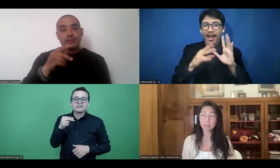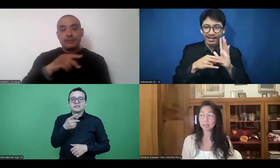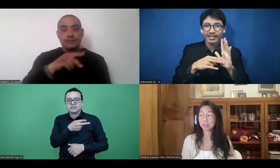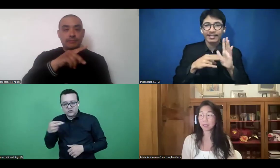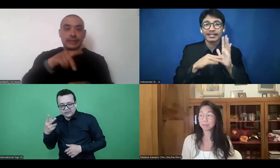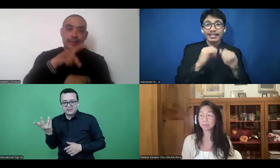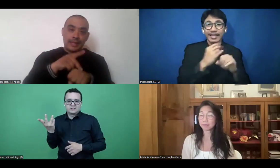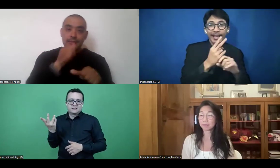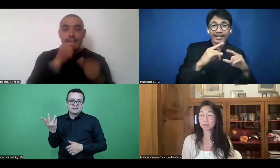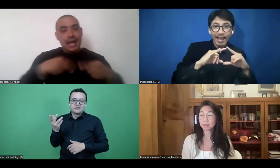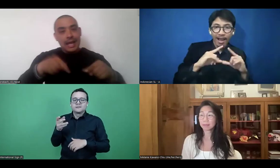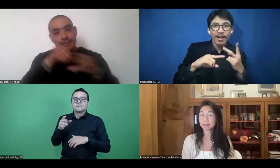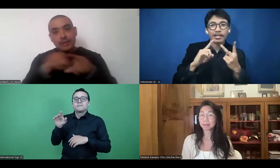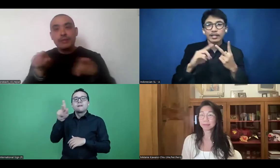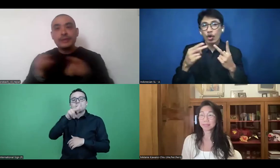at